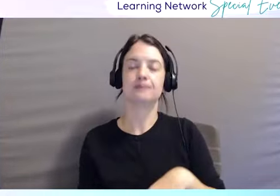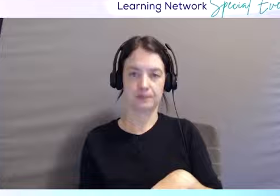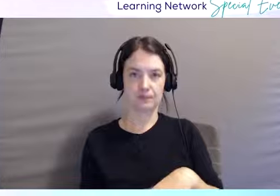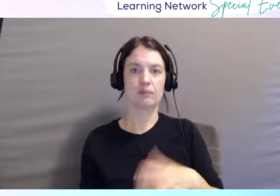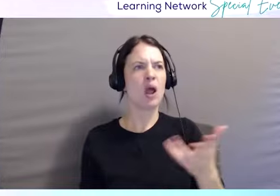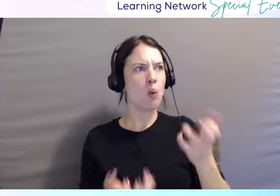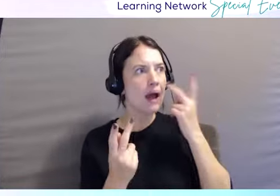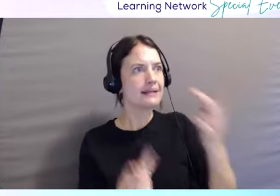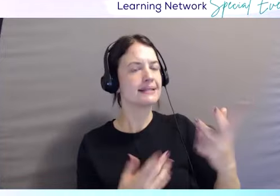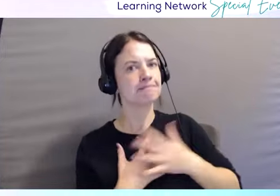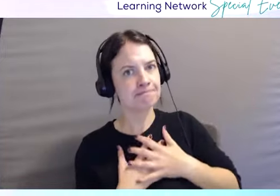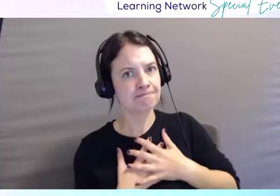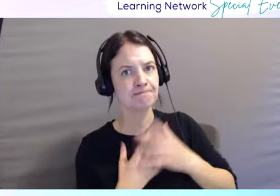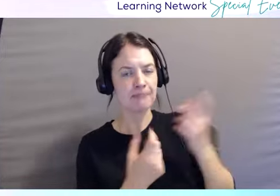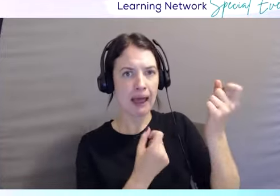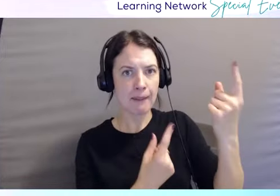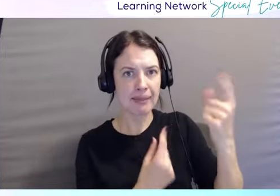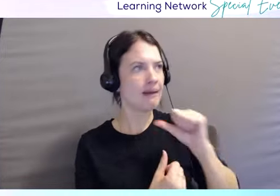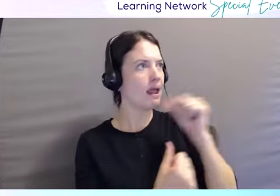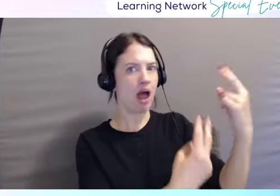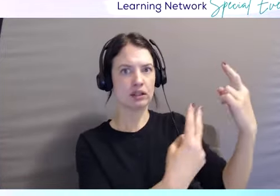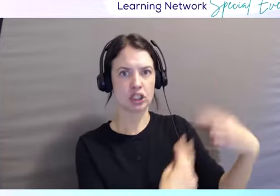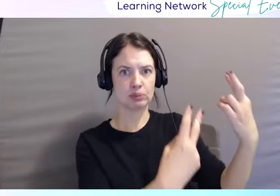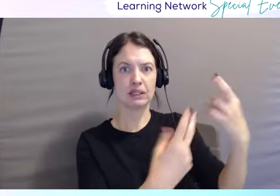wanted inspiration too, but they really wanted the recognition of their